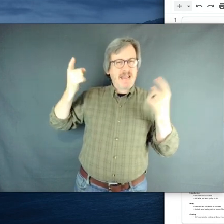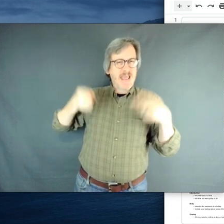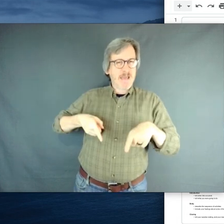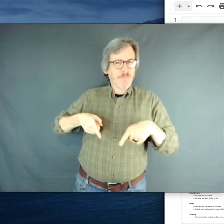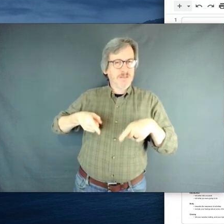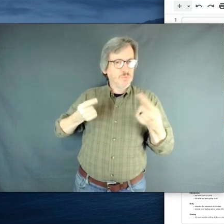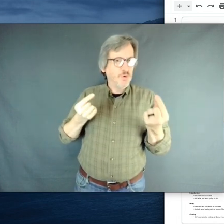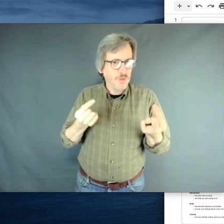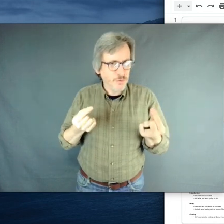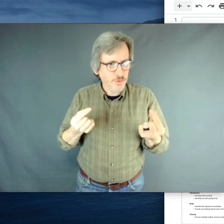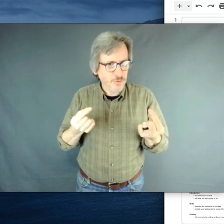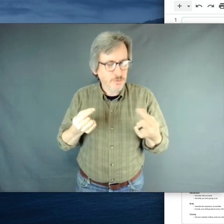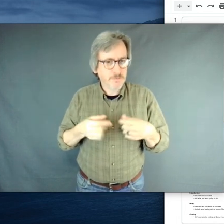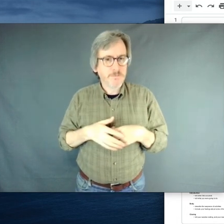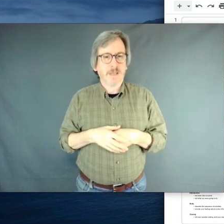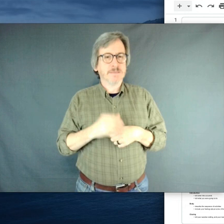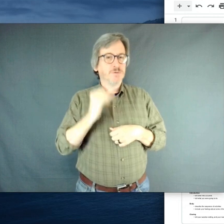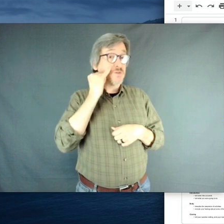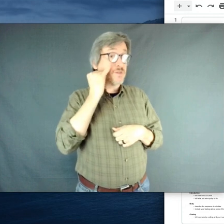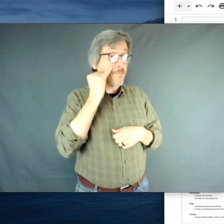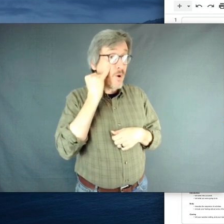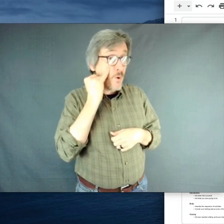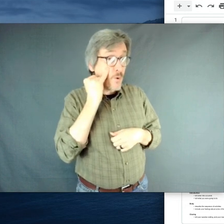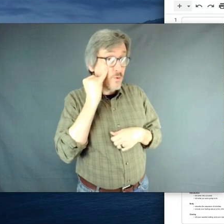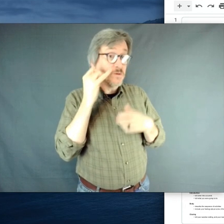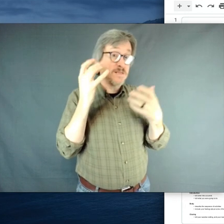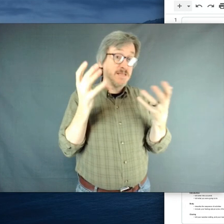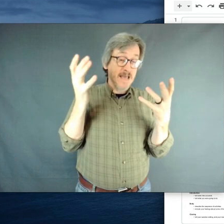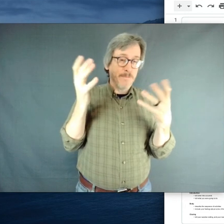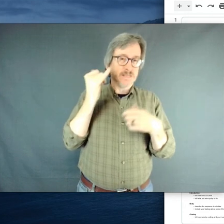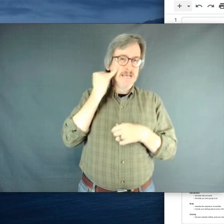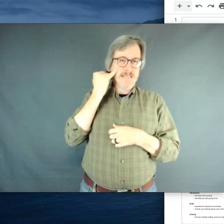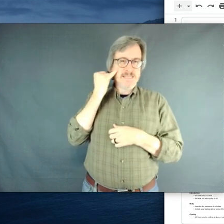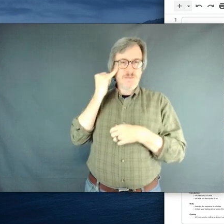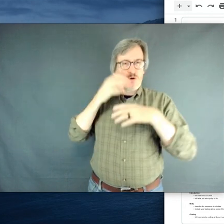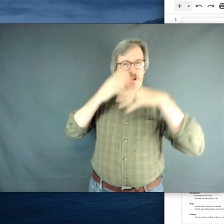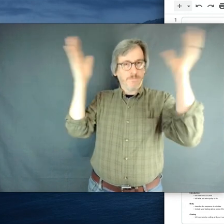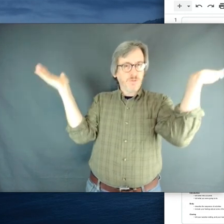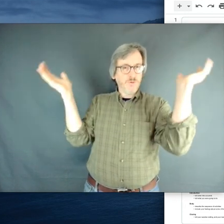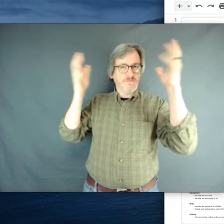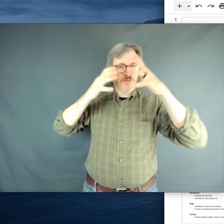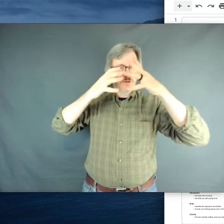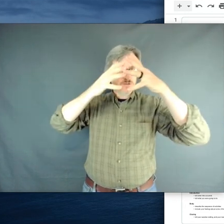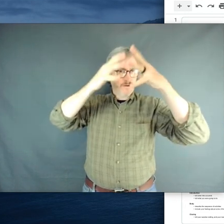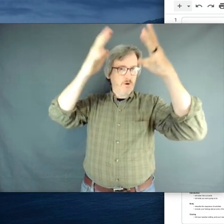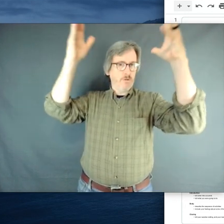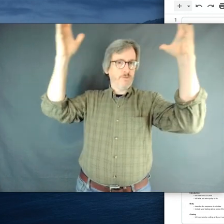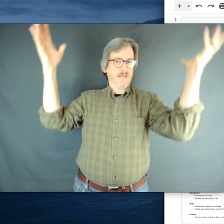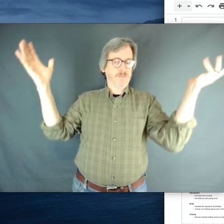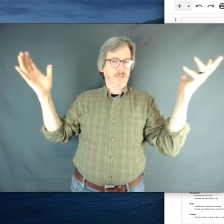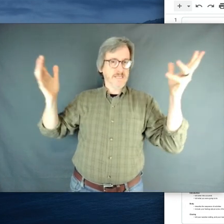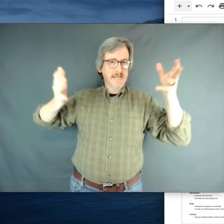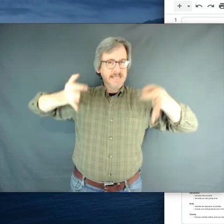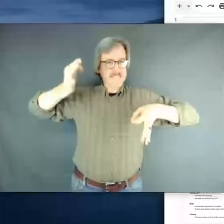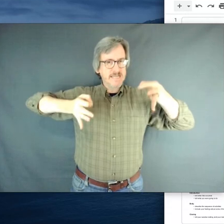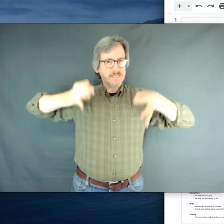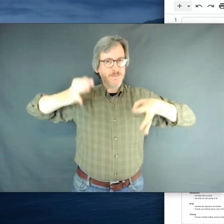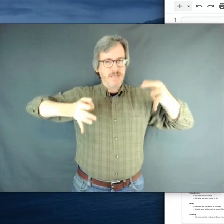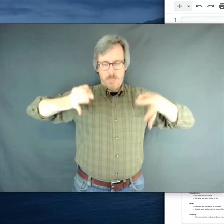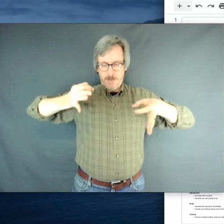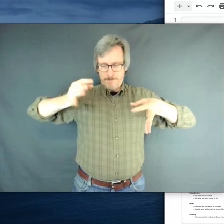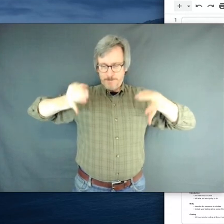If that happens, what do you do? As opposed to suppose this happens. This is more out of the blue if there's of all the possibilities. This